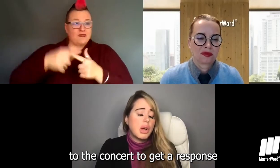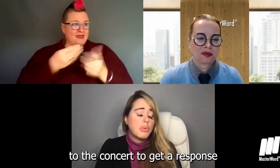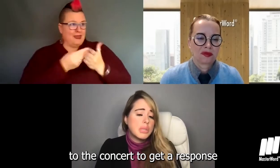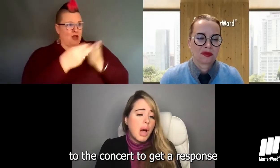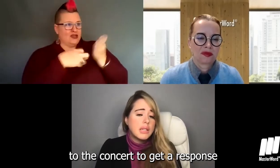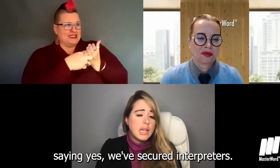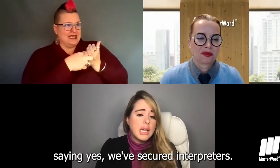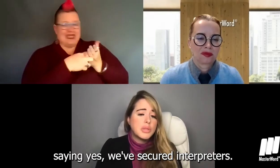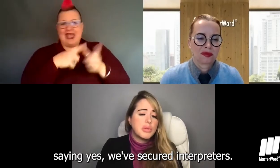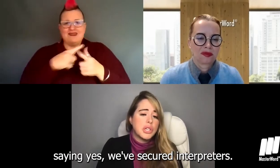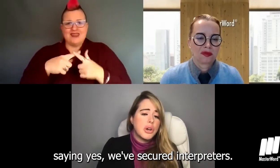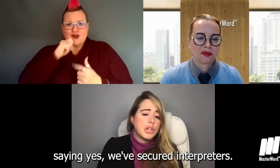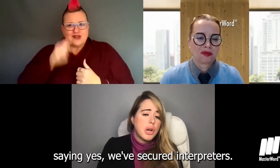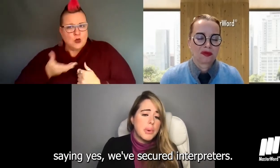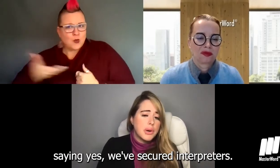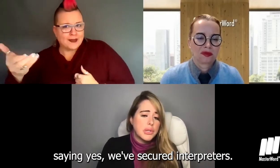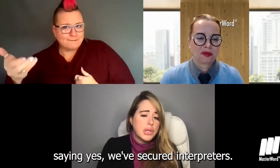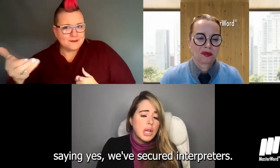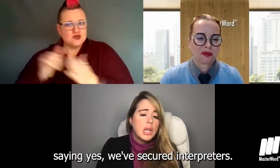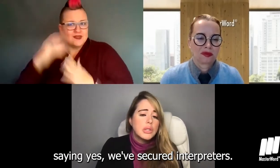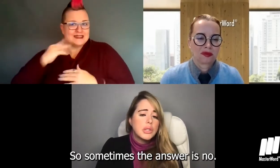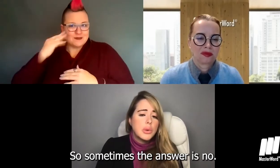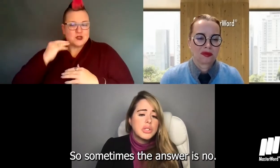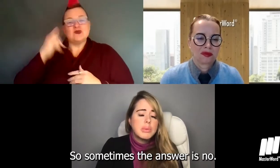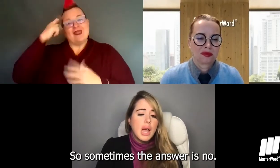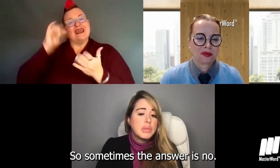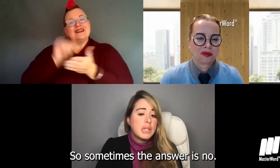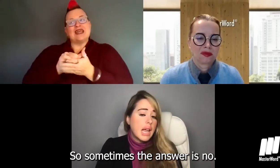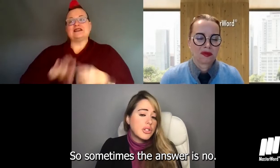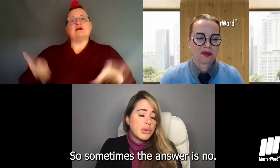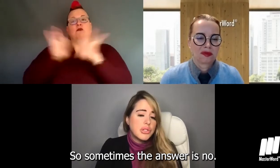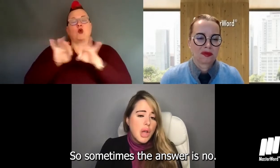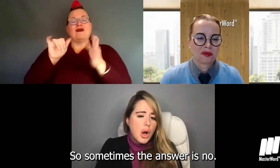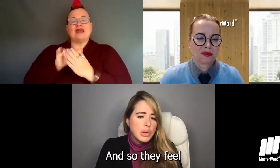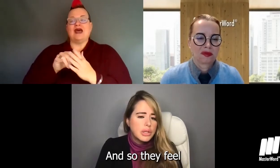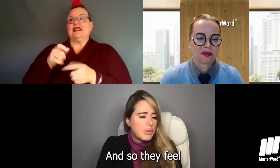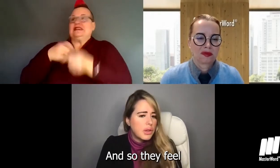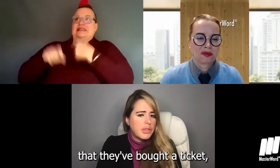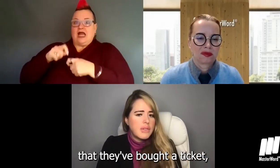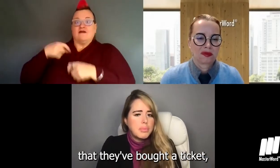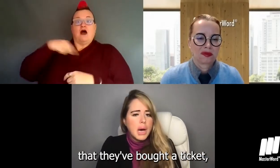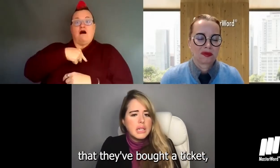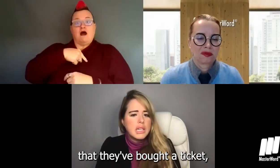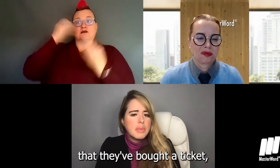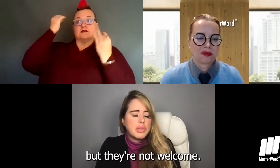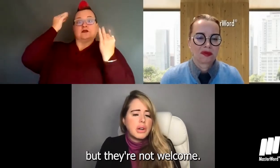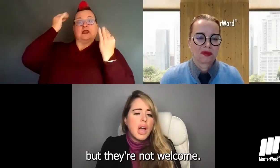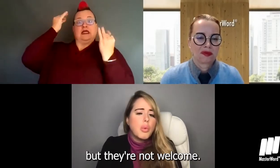response saying, yes, we've secured interpreters. So sometimes the answer is no. so they feel that they've bought a ticket, but they're not